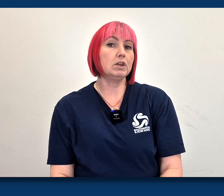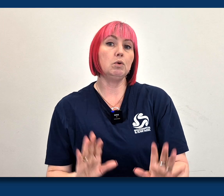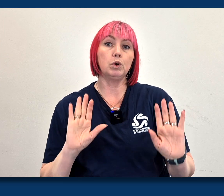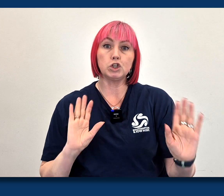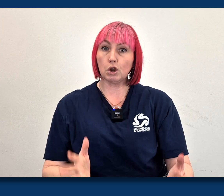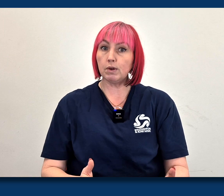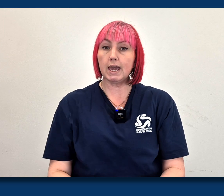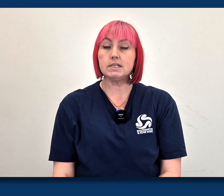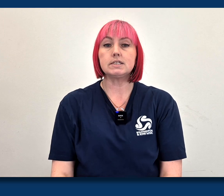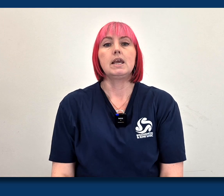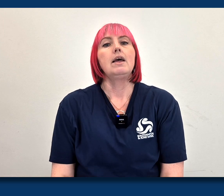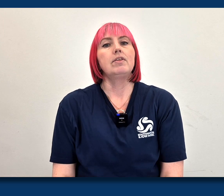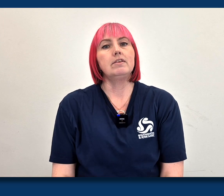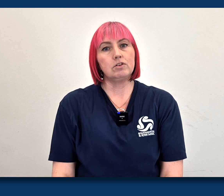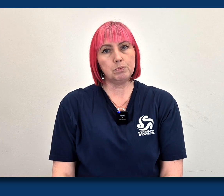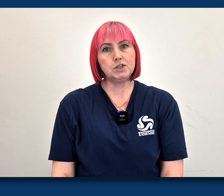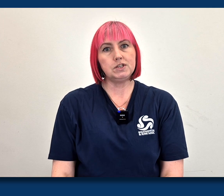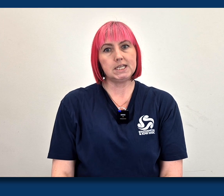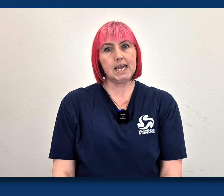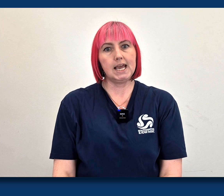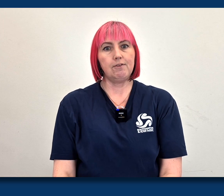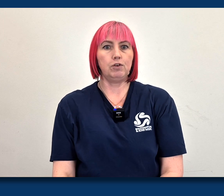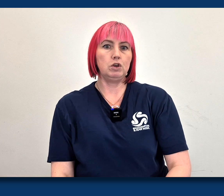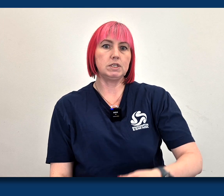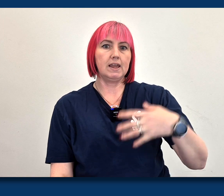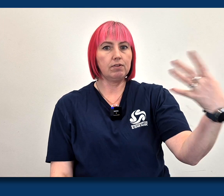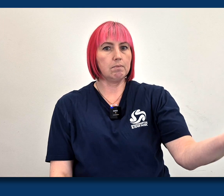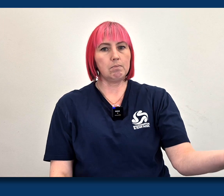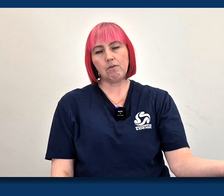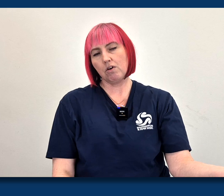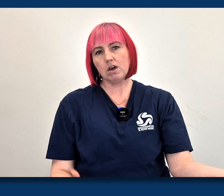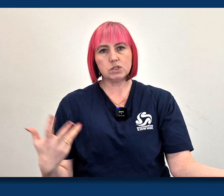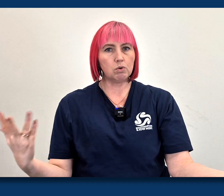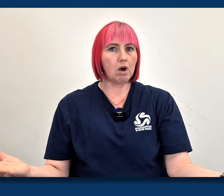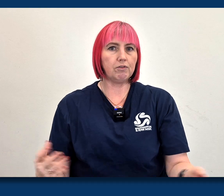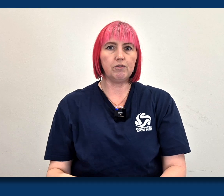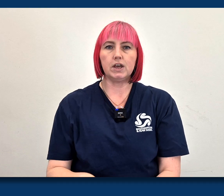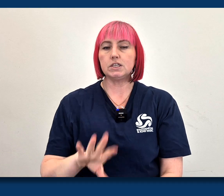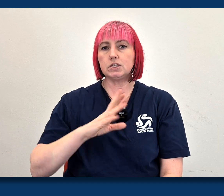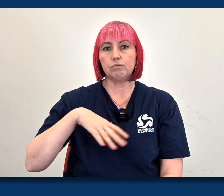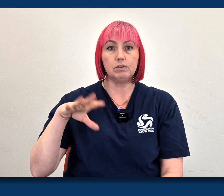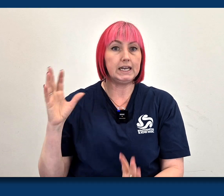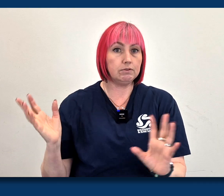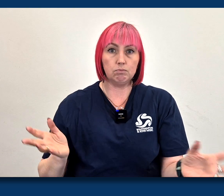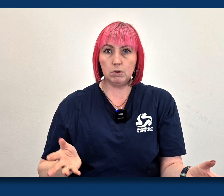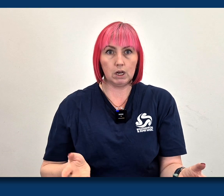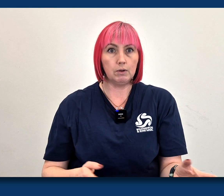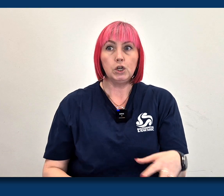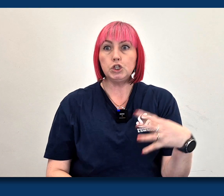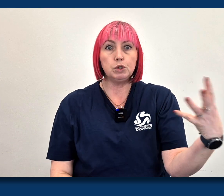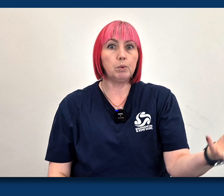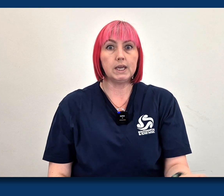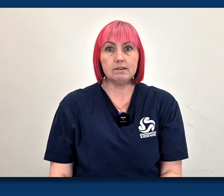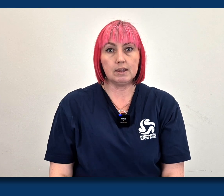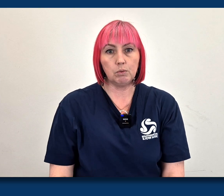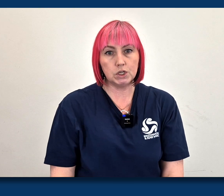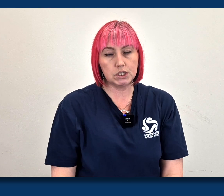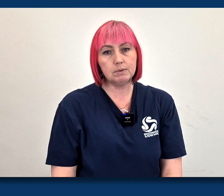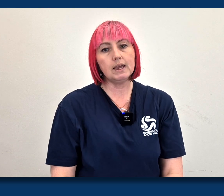want to showcase, then there's an opportunity here for you to give them a verse or half a verse to really, do what it is they want to do with it, and